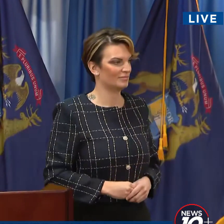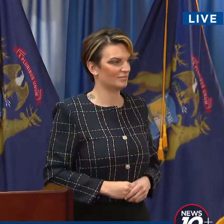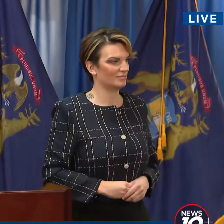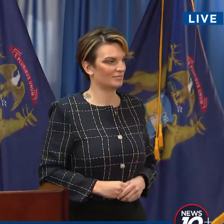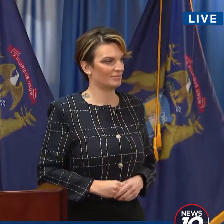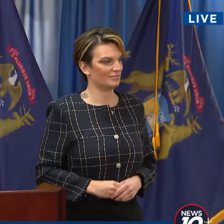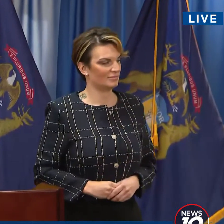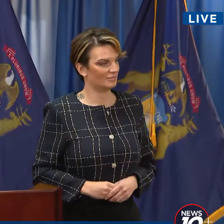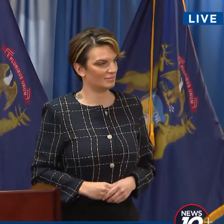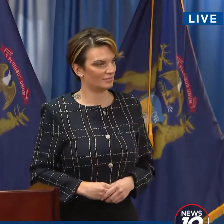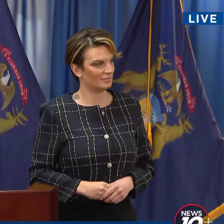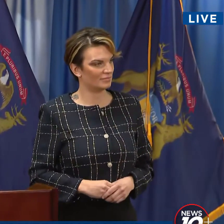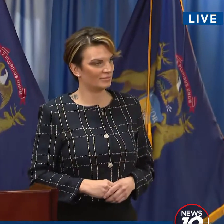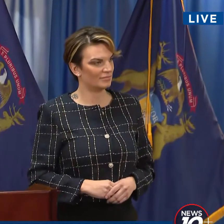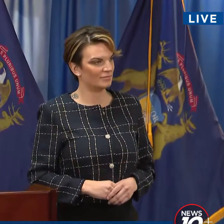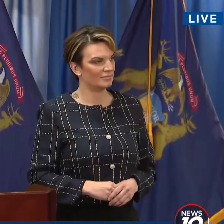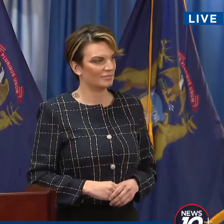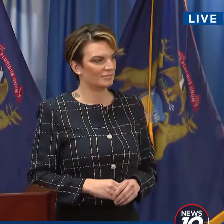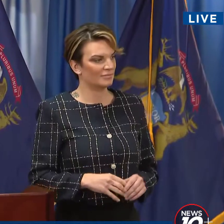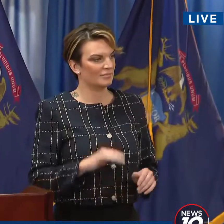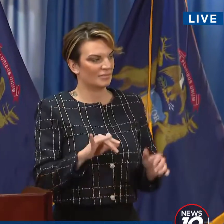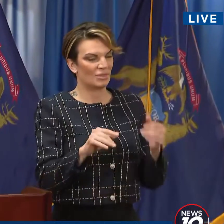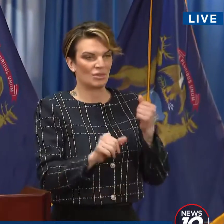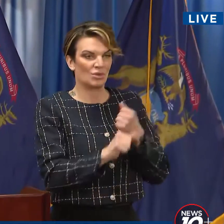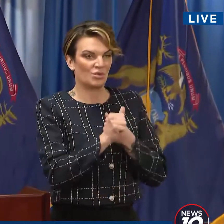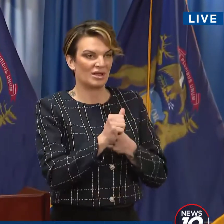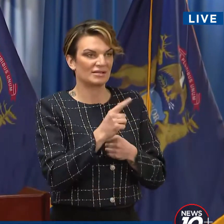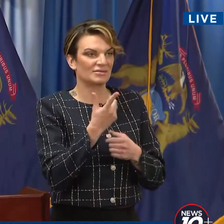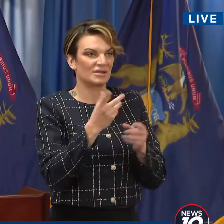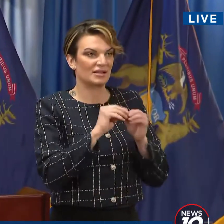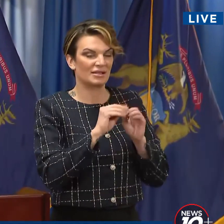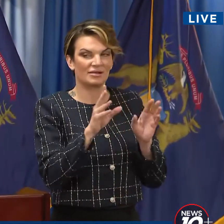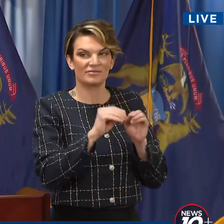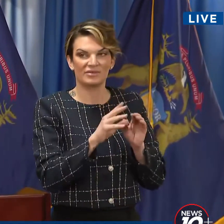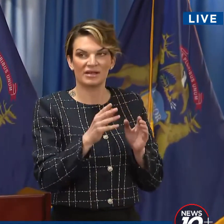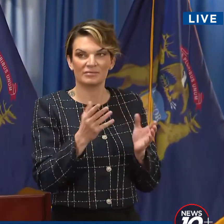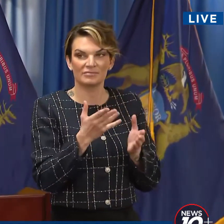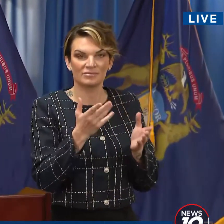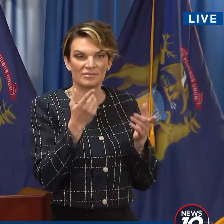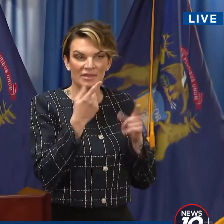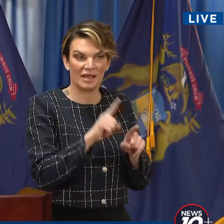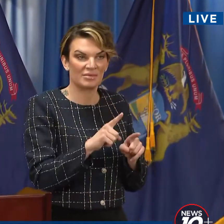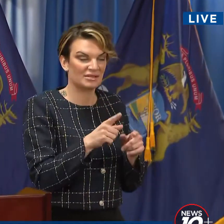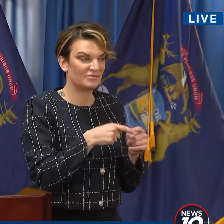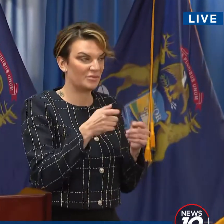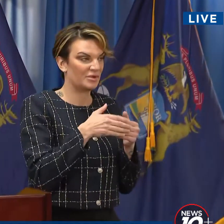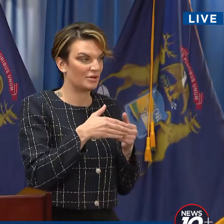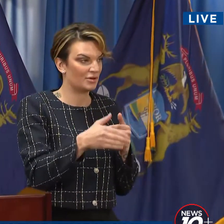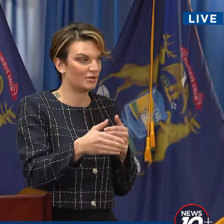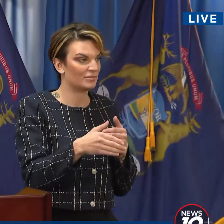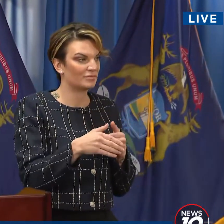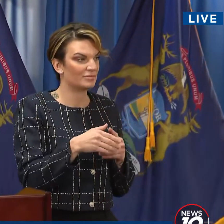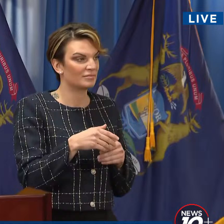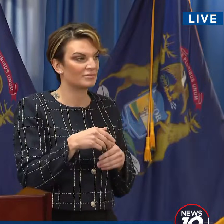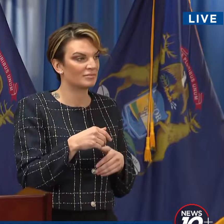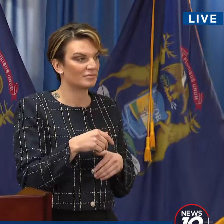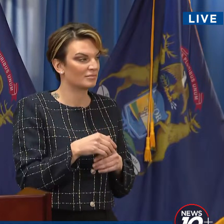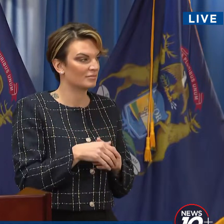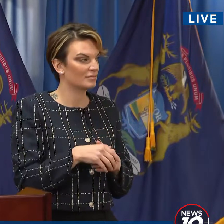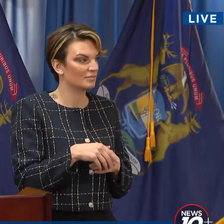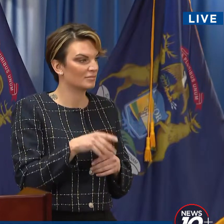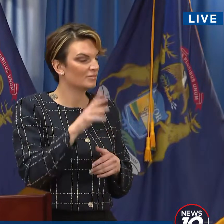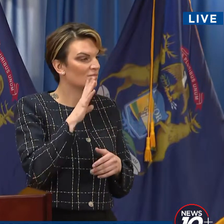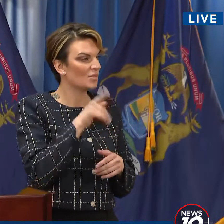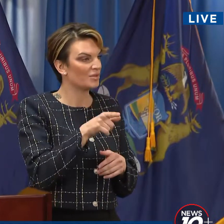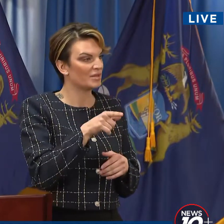if I could, on the threats, just to clarify, what happens from here? Meaning, will there be efforts to see if these